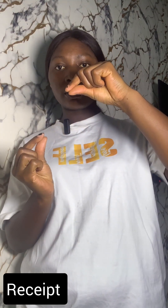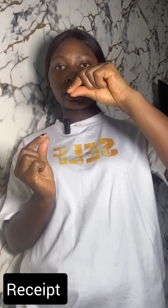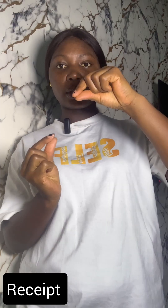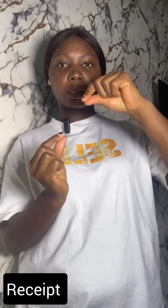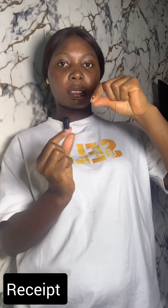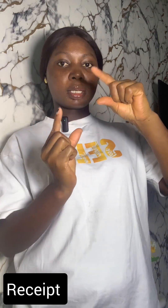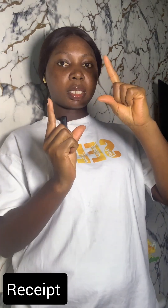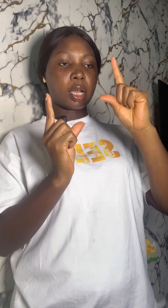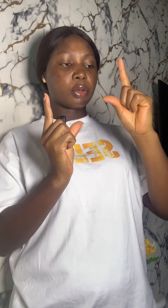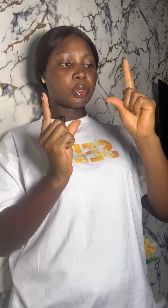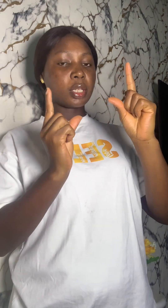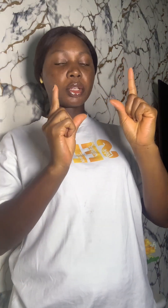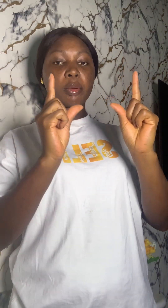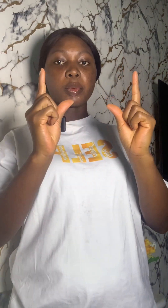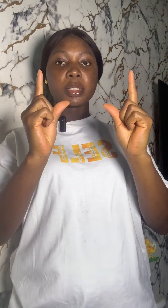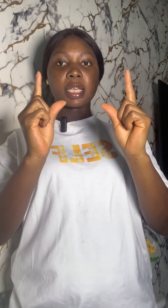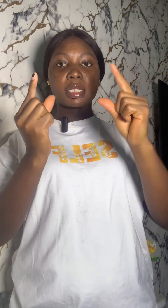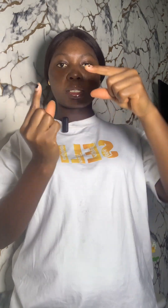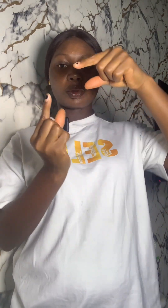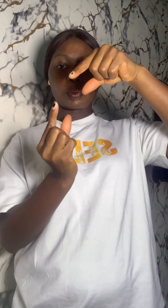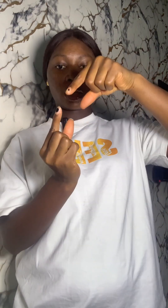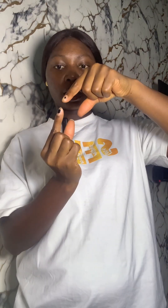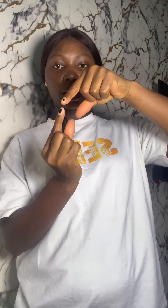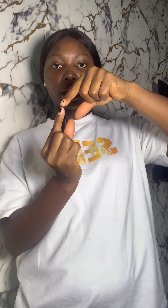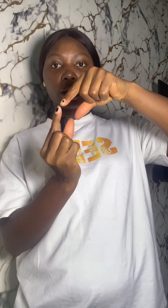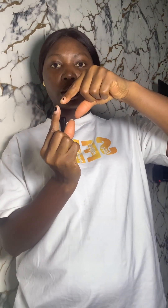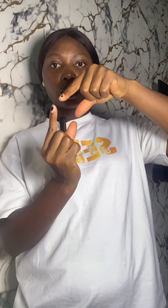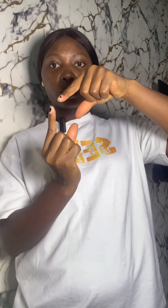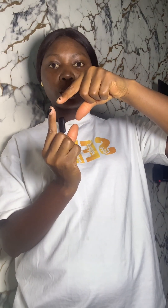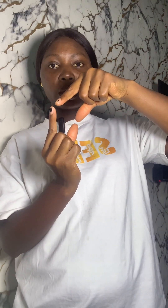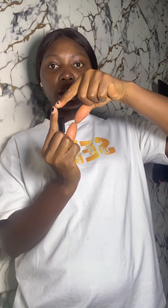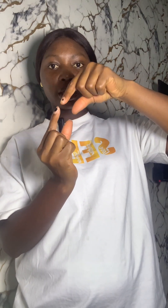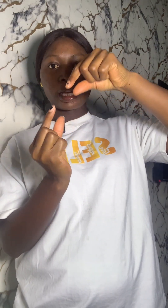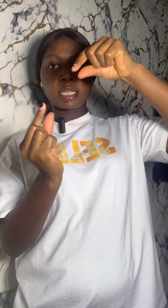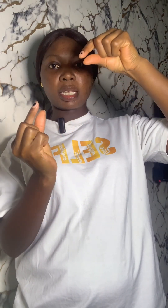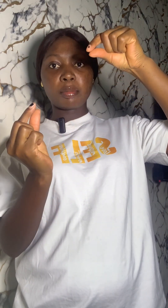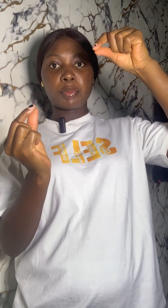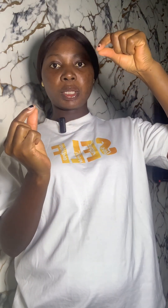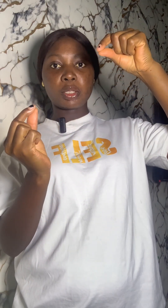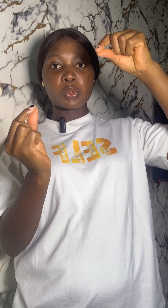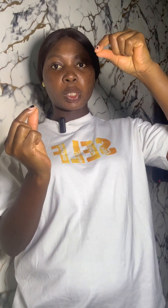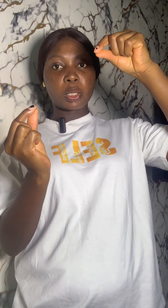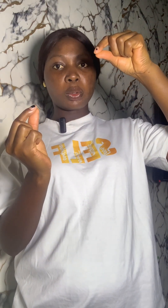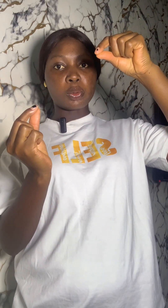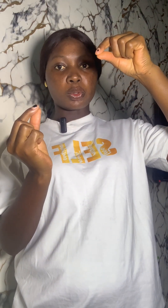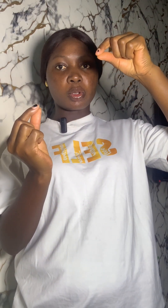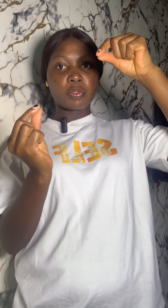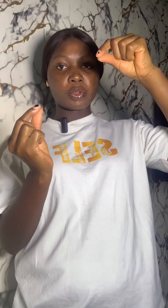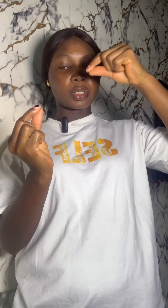receipt. Now you take your both hands this way, you do this and then bring it to a close for